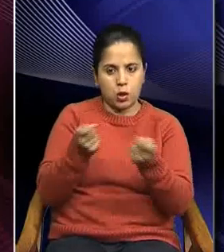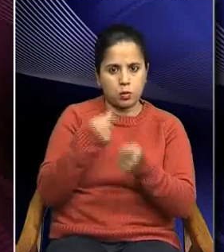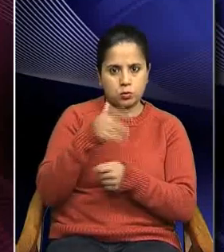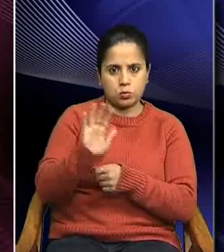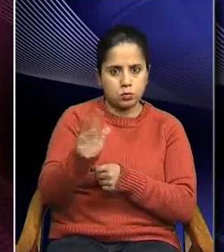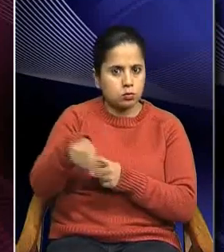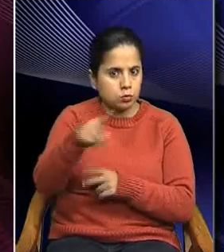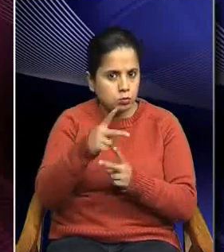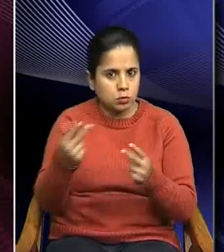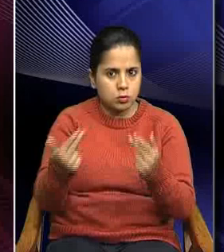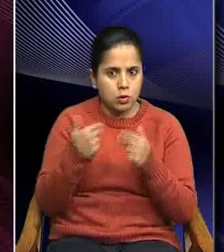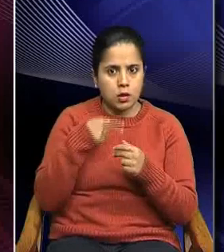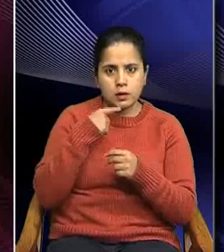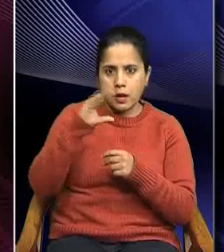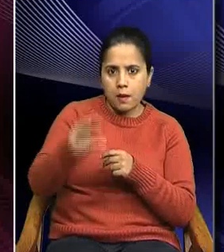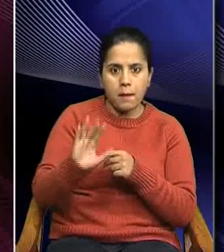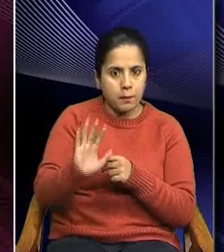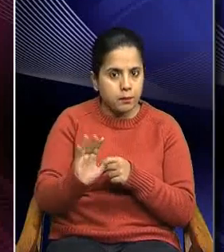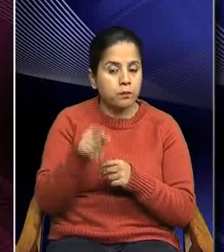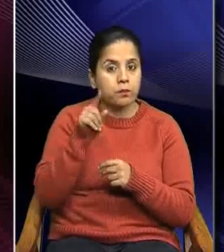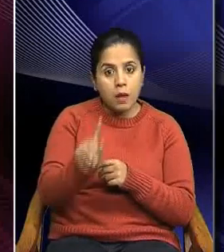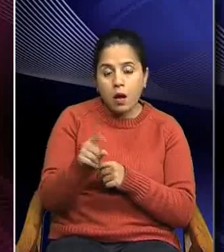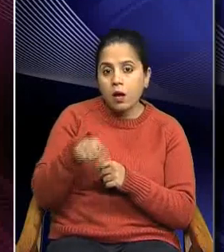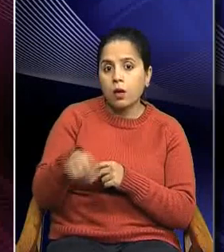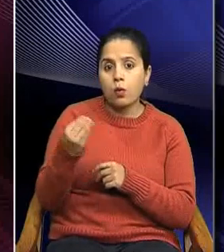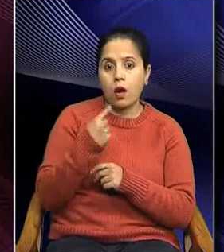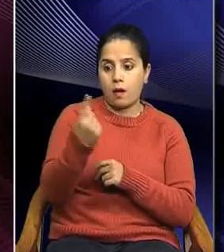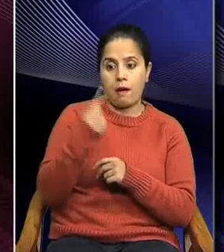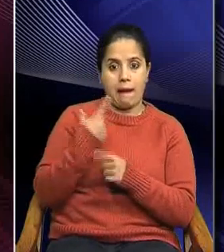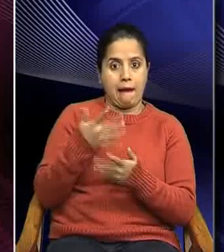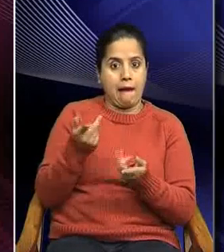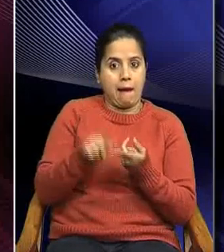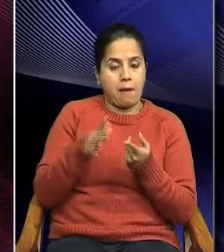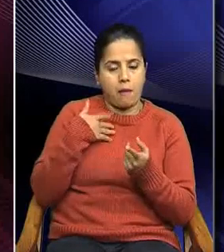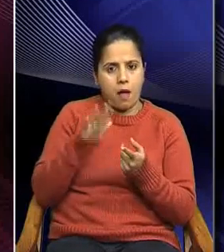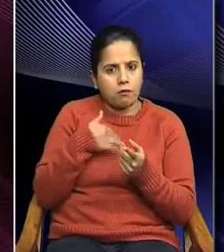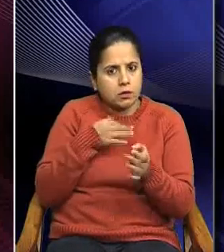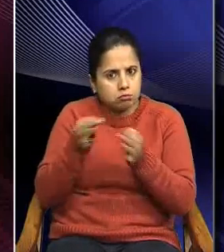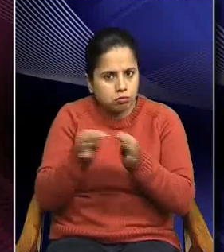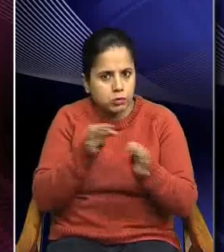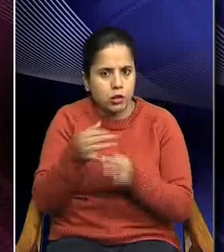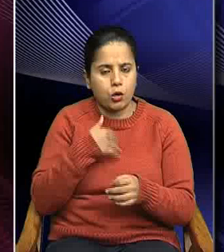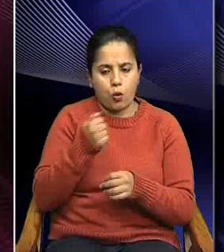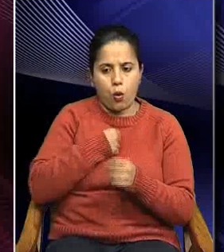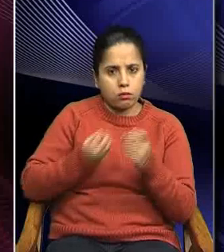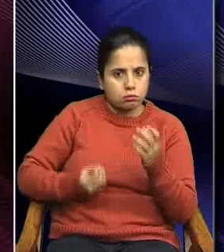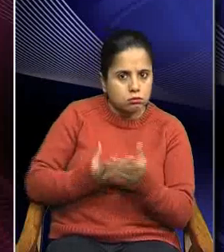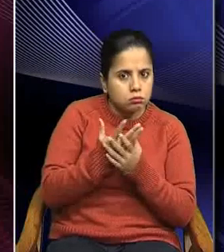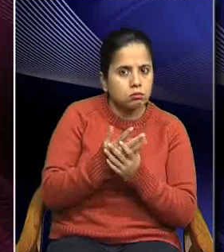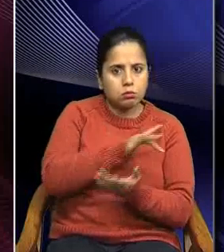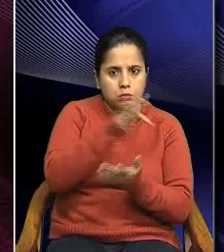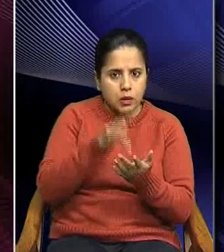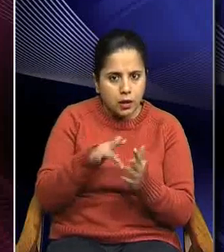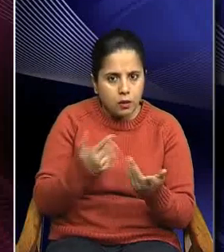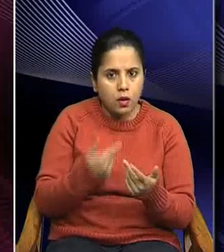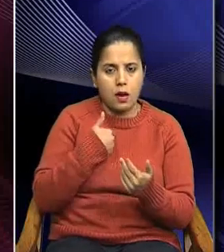similarly, what comes across to us as a particular explanation of our origin, of our coming